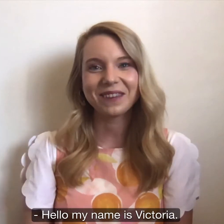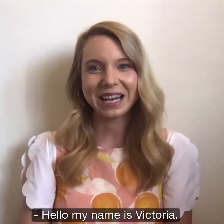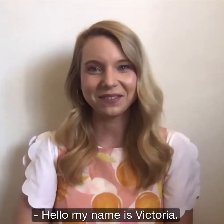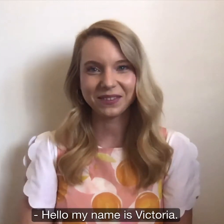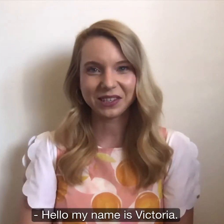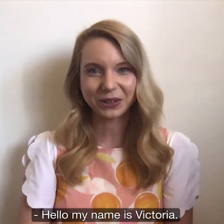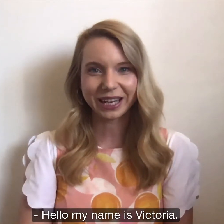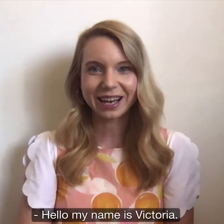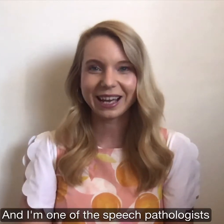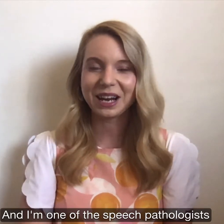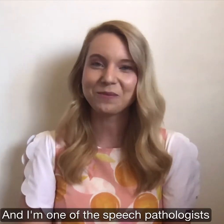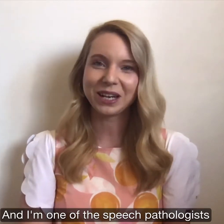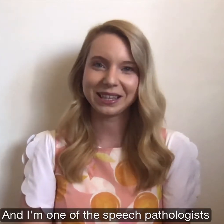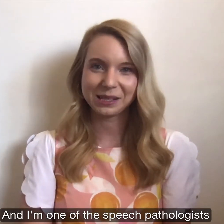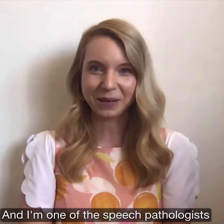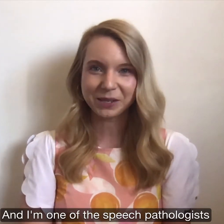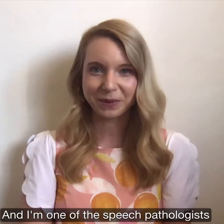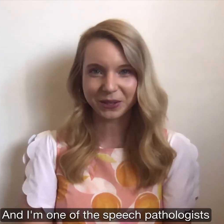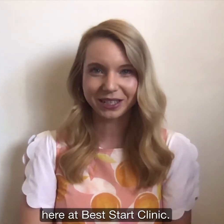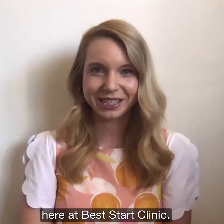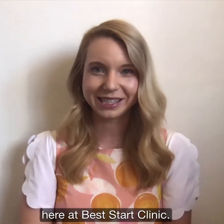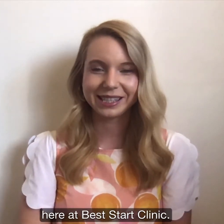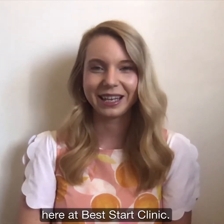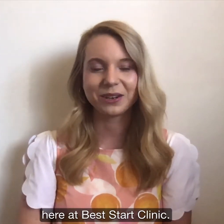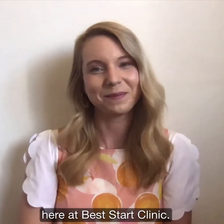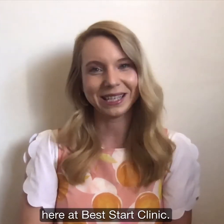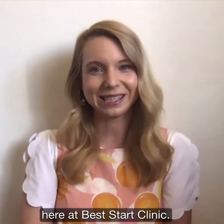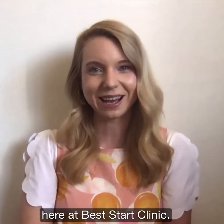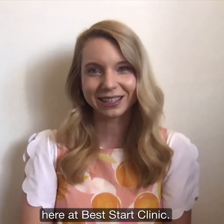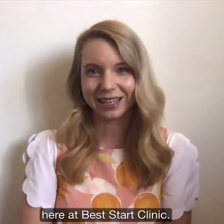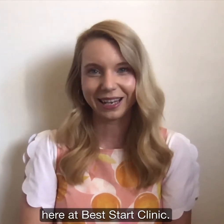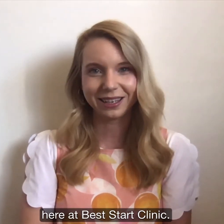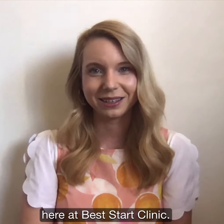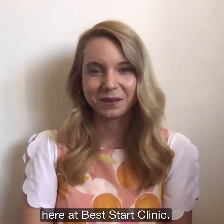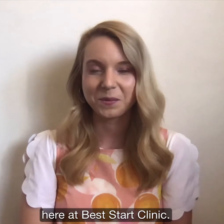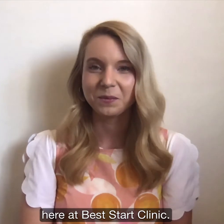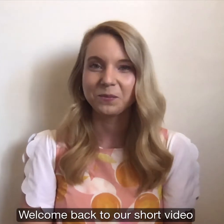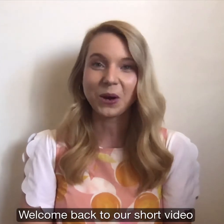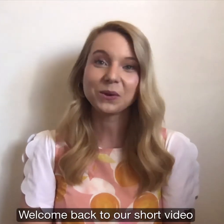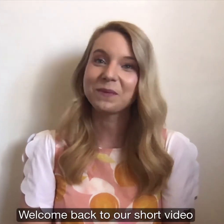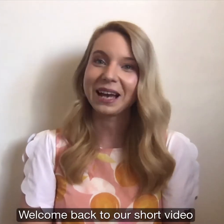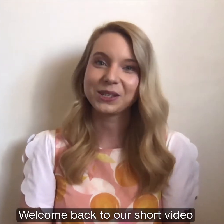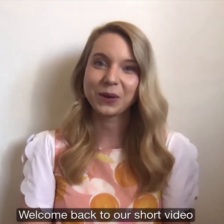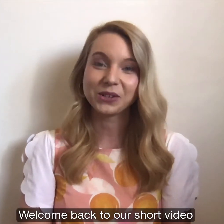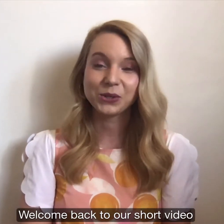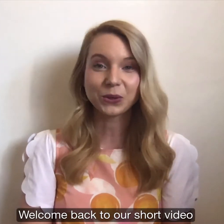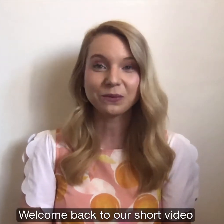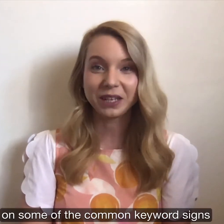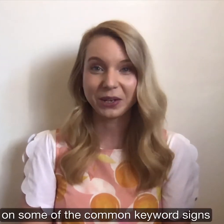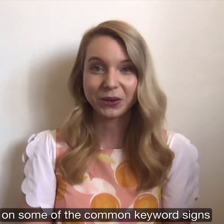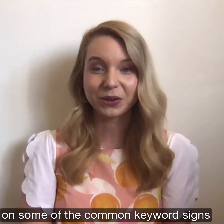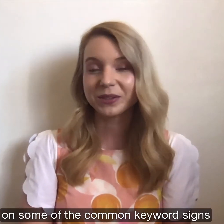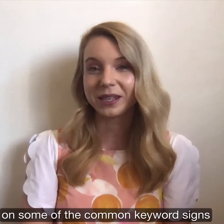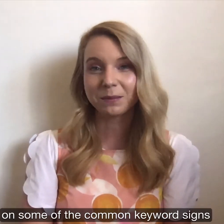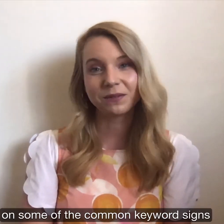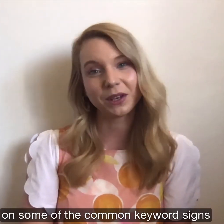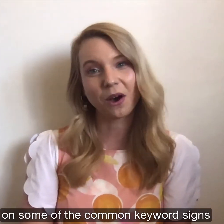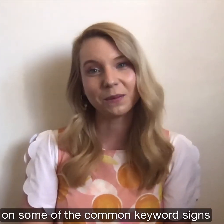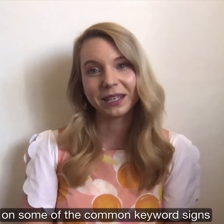My name's Victoria and I'm one of the speech pathologists here at Best Start Clinic. Welcome back to our short video on some of the common